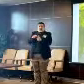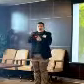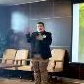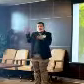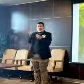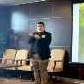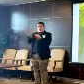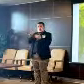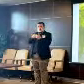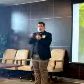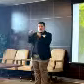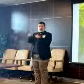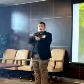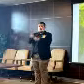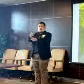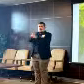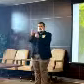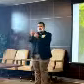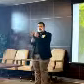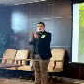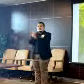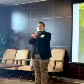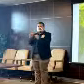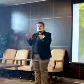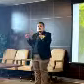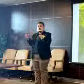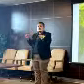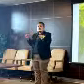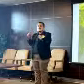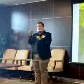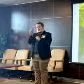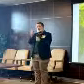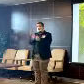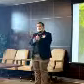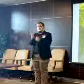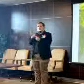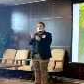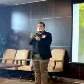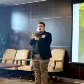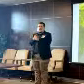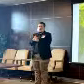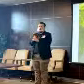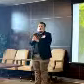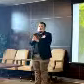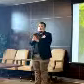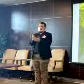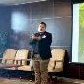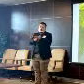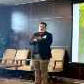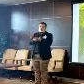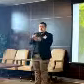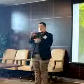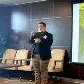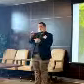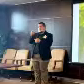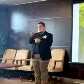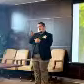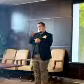do what they can to keep everyone safe. We need everyone to care. Signed, Logan, McClellan, and